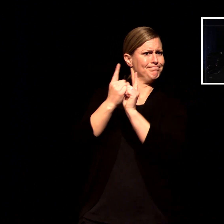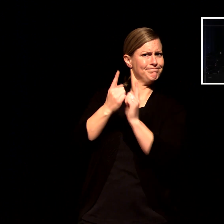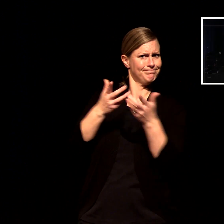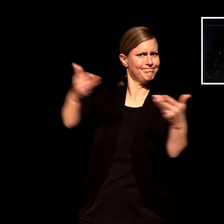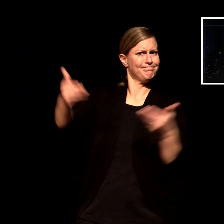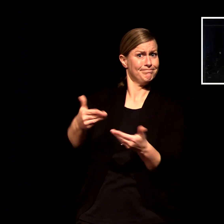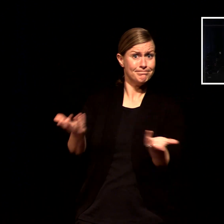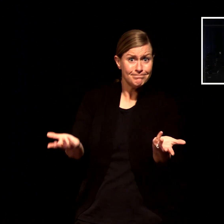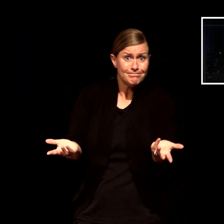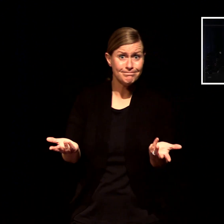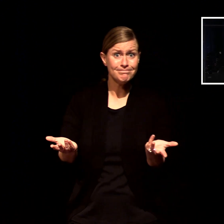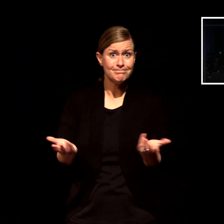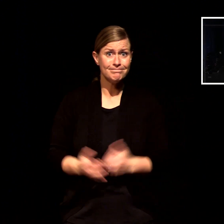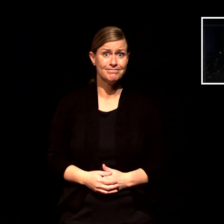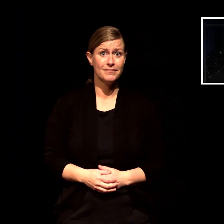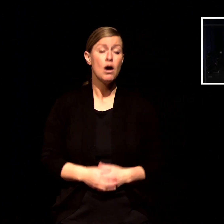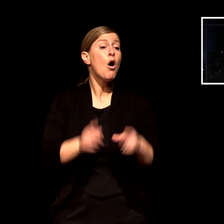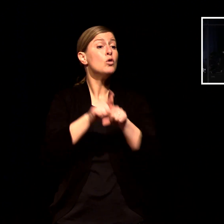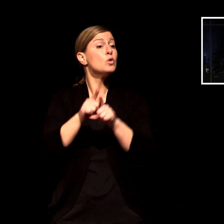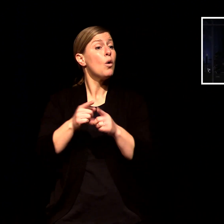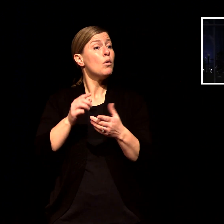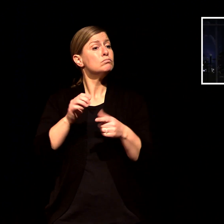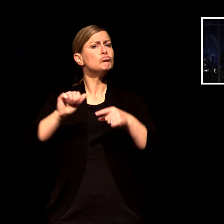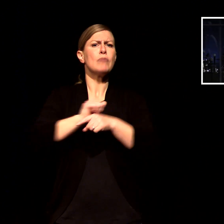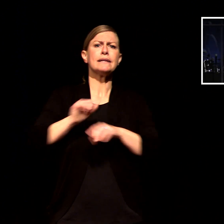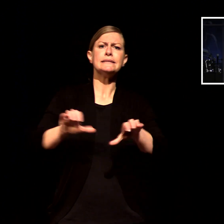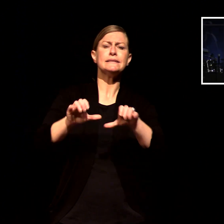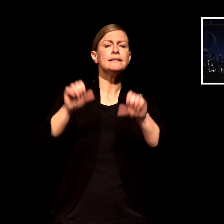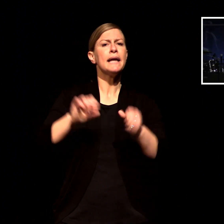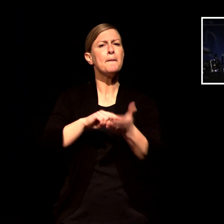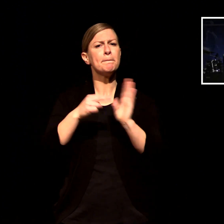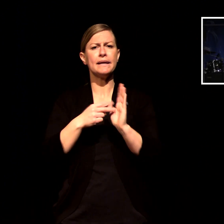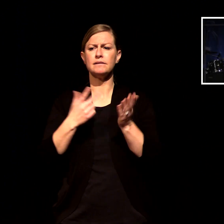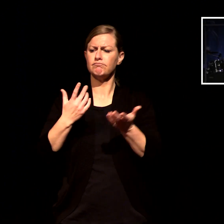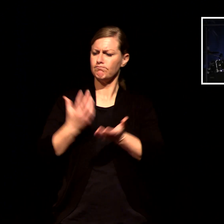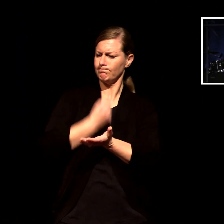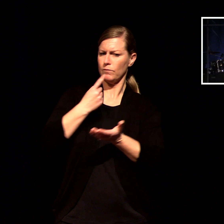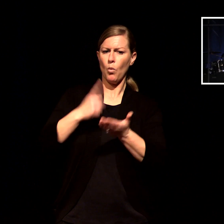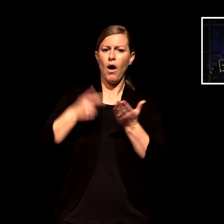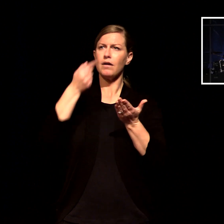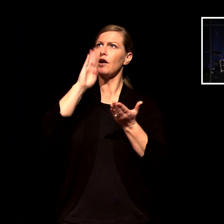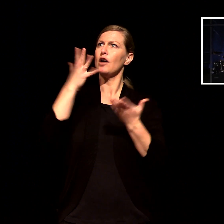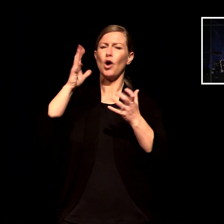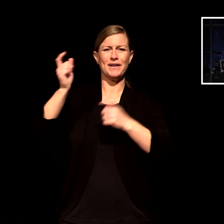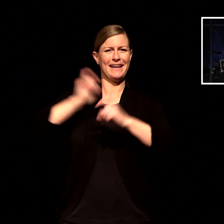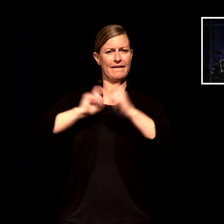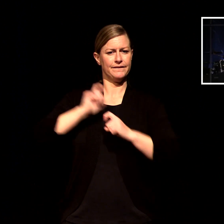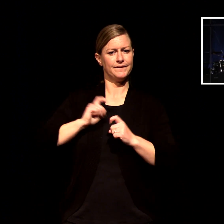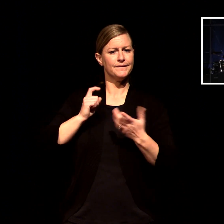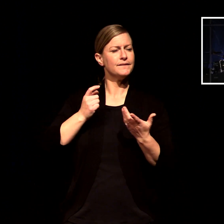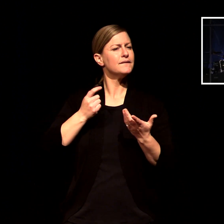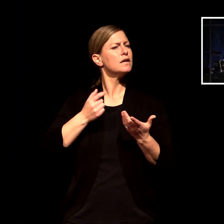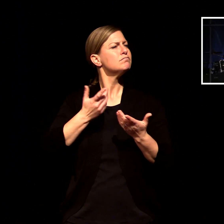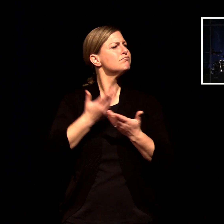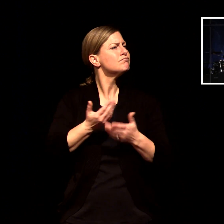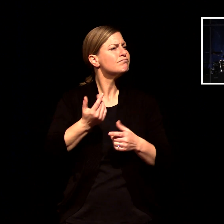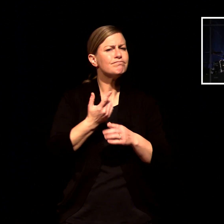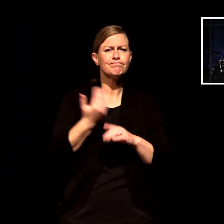in us we talked about the gps in january we talked about spiritual gifts and maybe you have hospitality